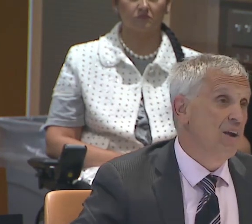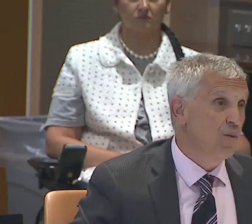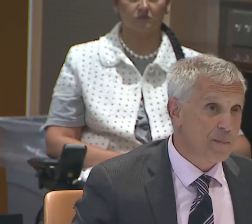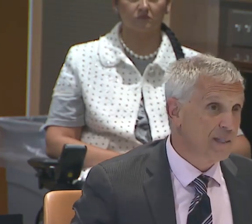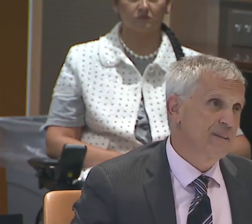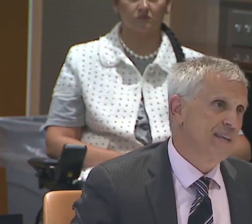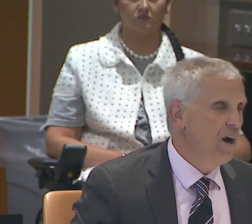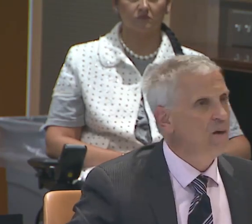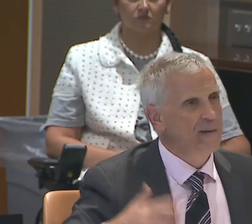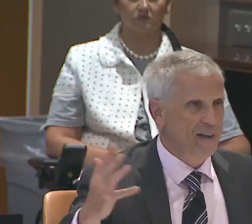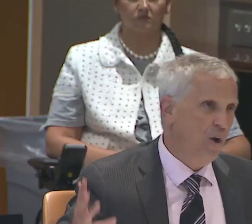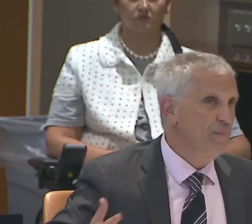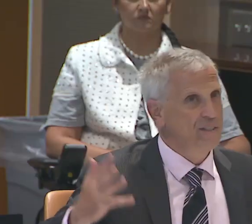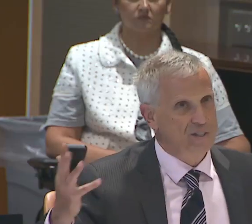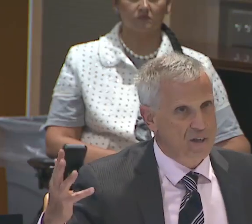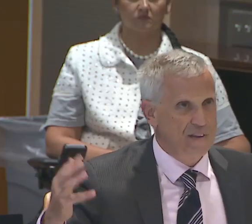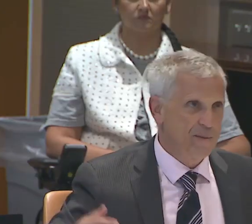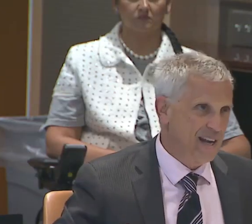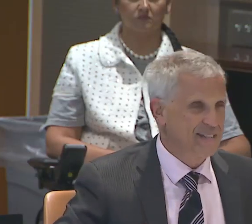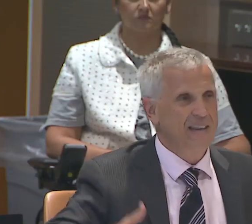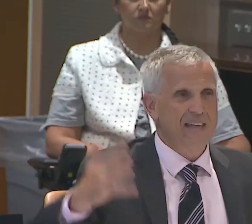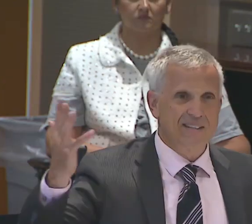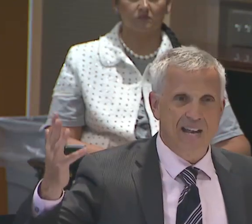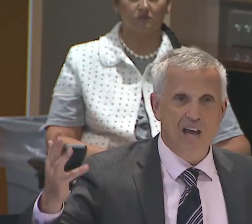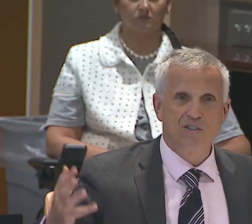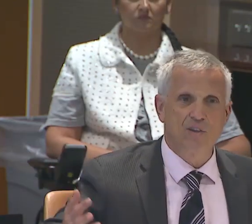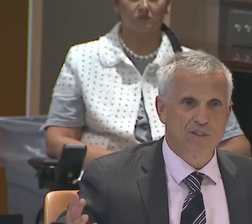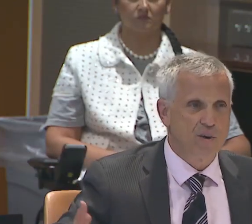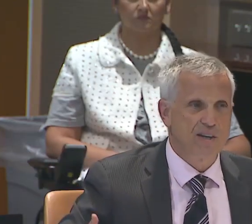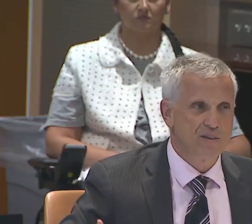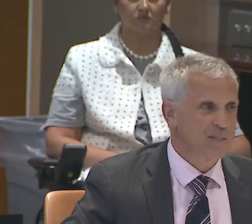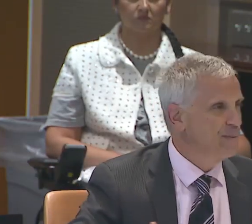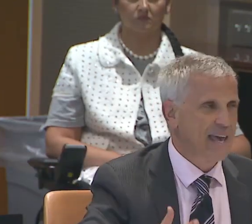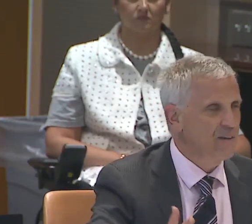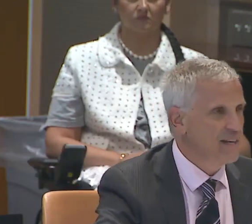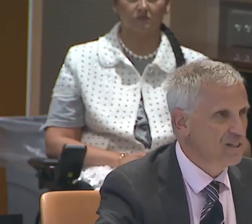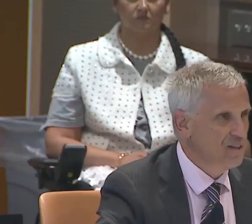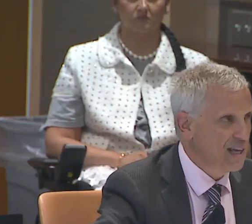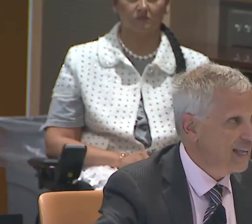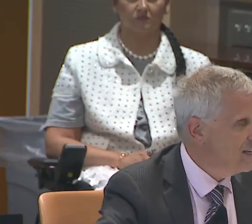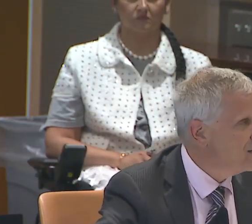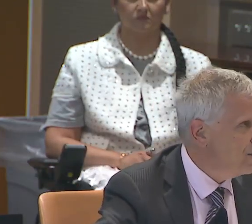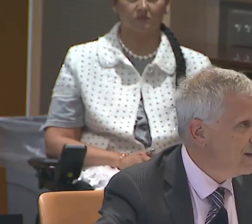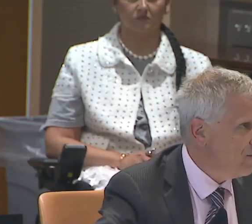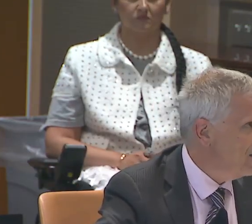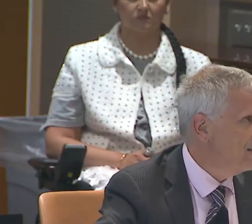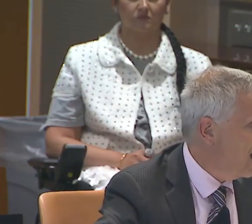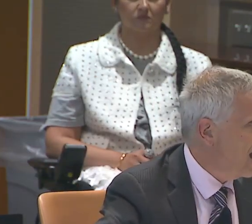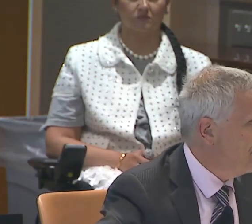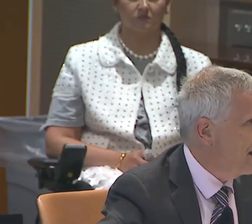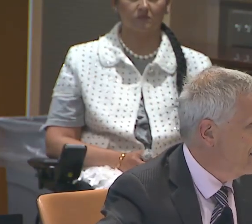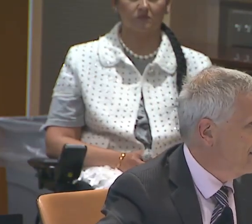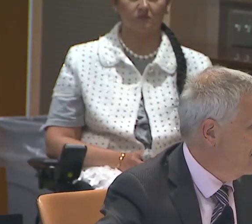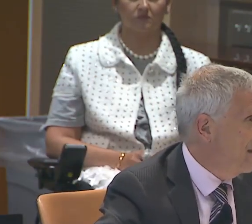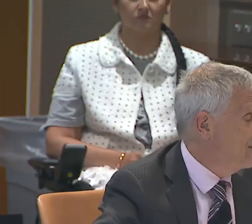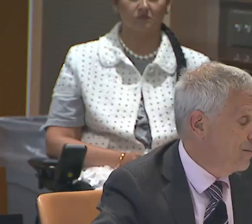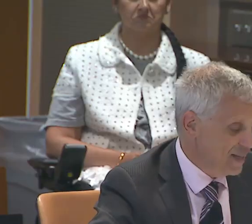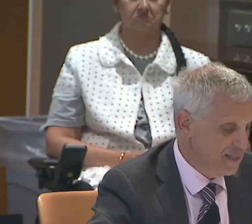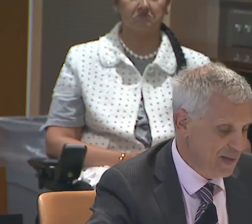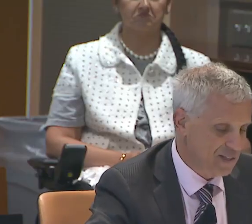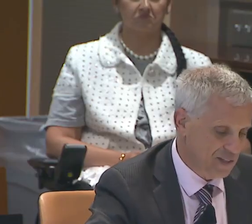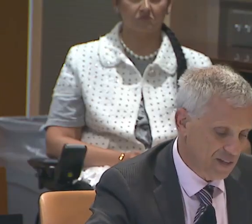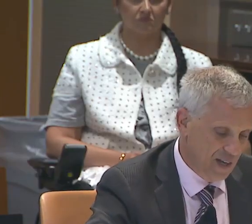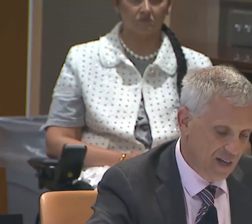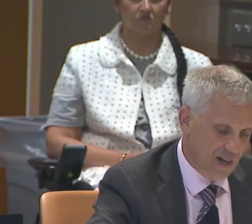right? Normally we say, oh, we need a whole big survey, we need 10,000 households in order to do this, but they don't need to do that. They can do it in real time on a semester